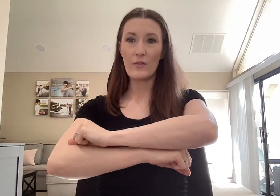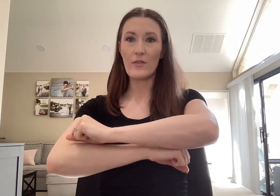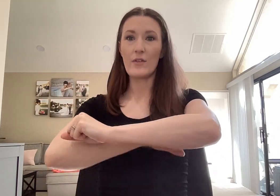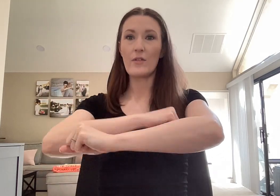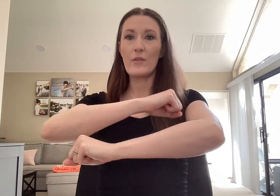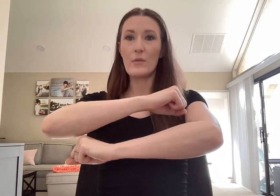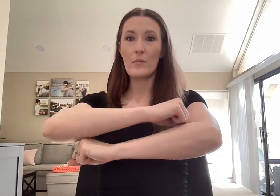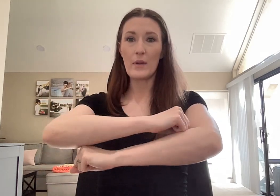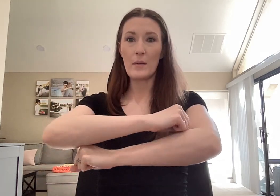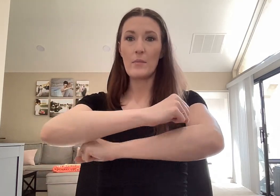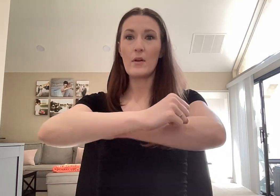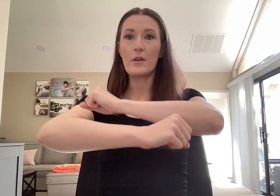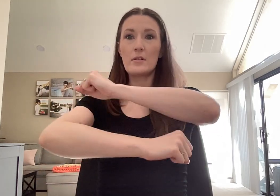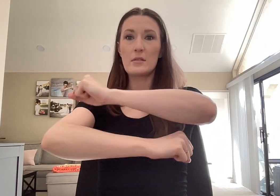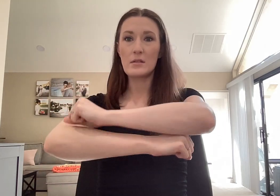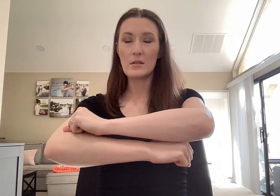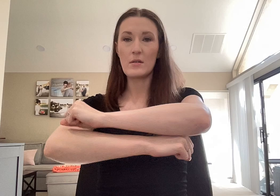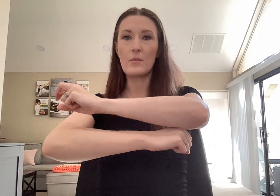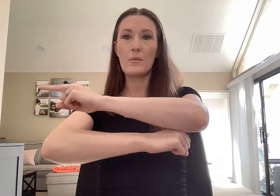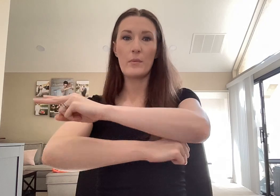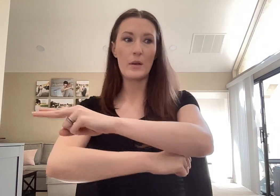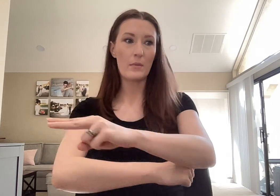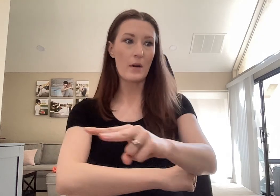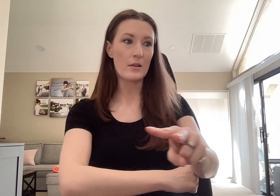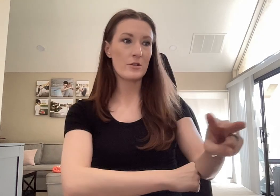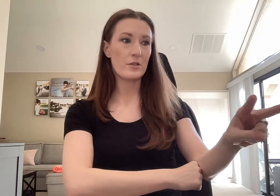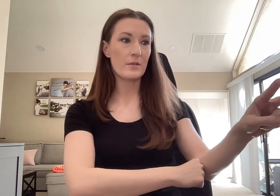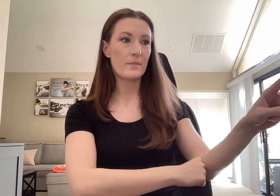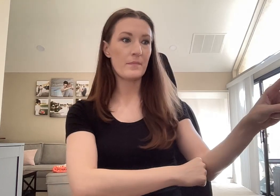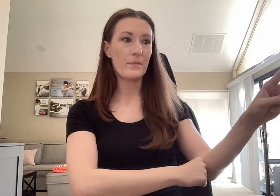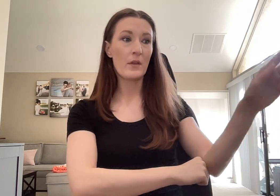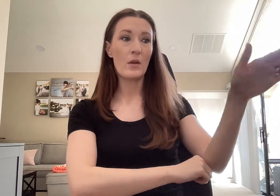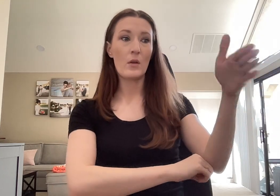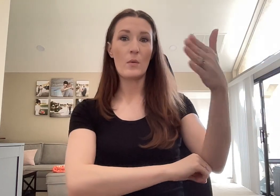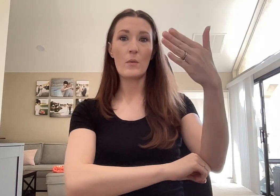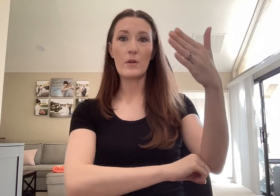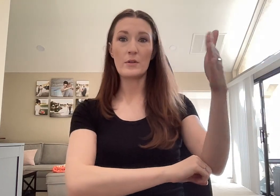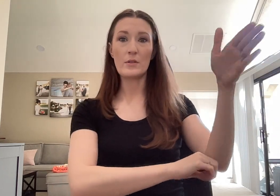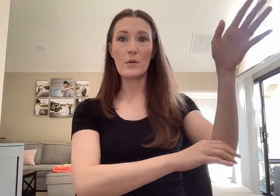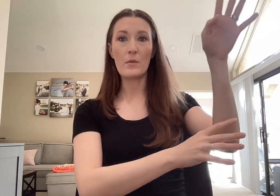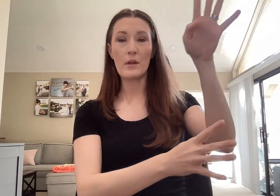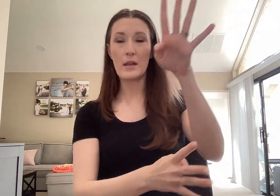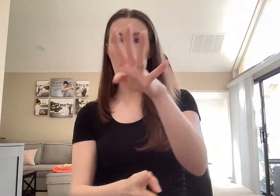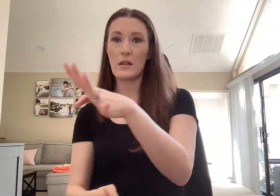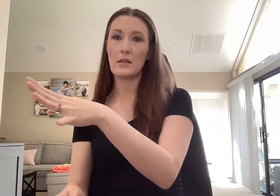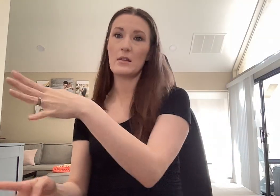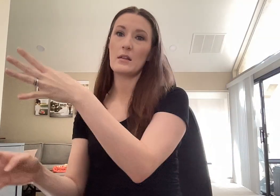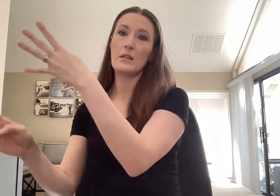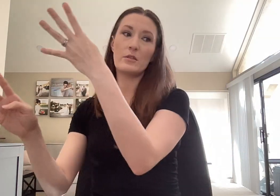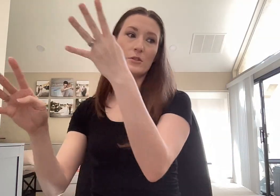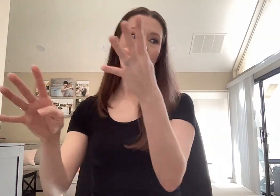over the ramparts we watched, were so gallantly